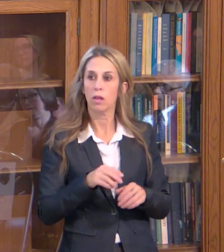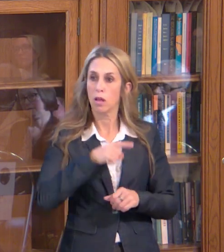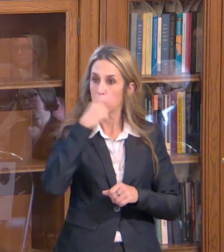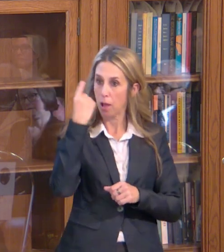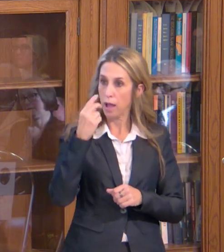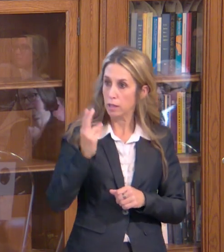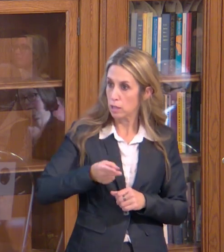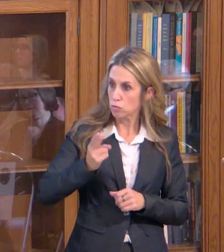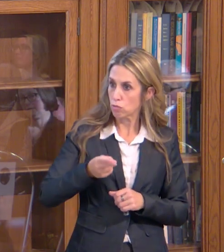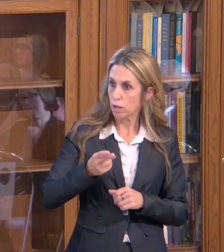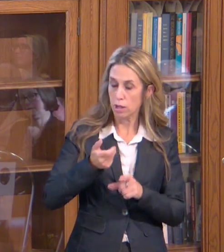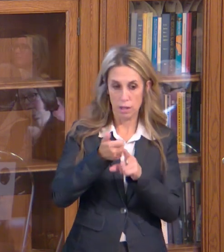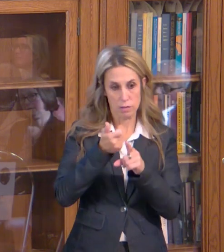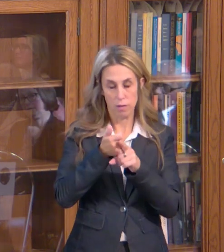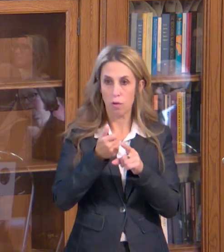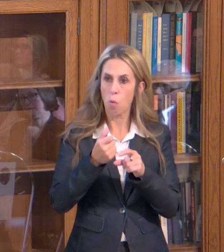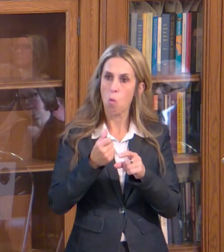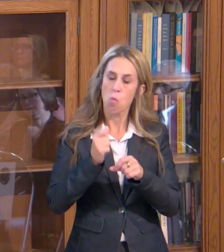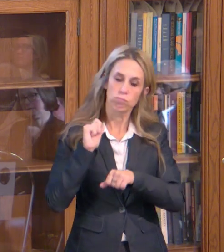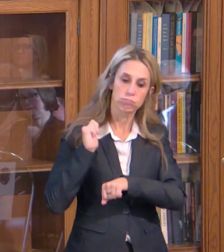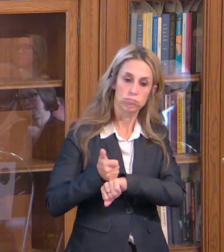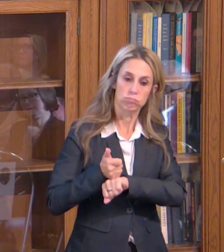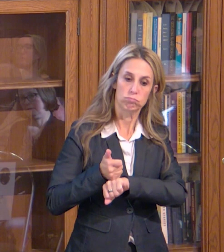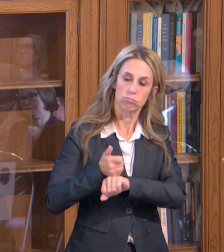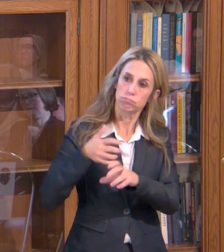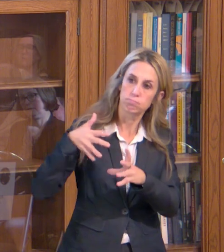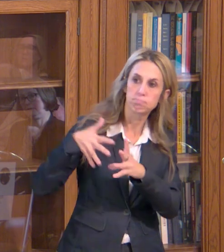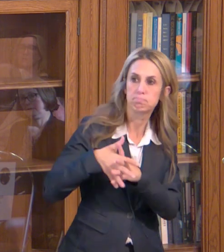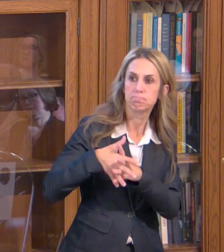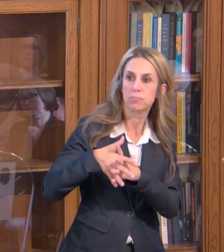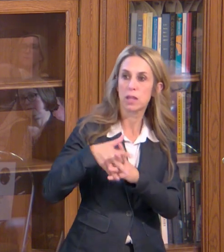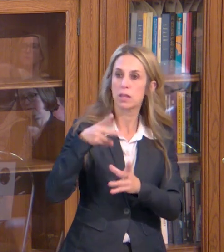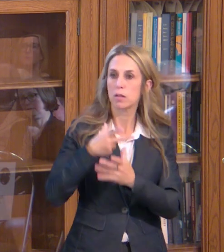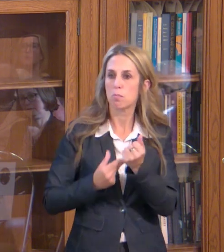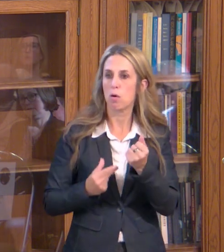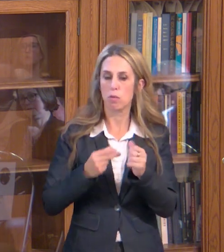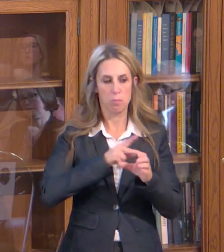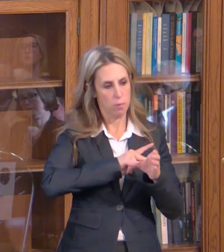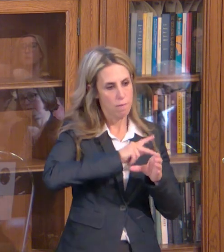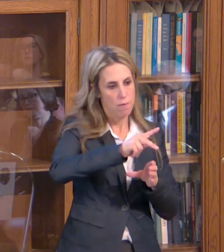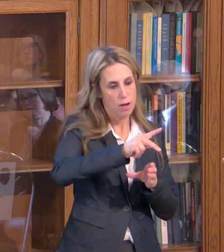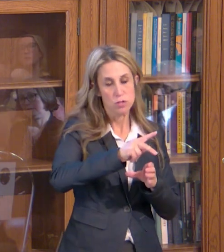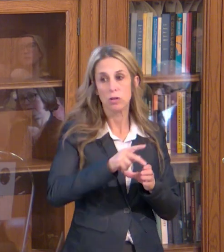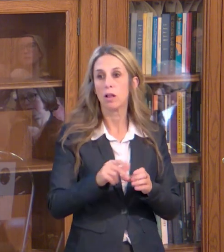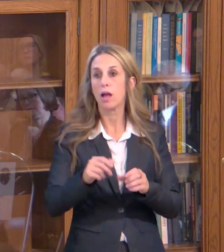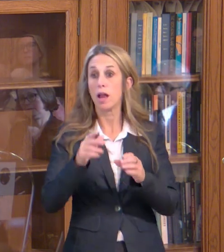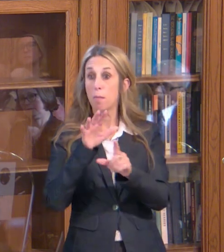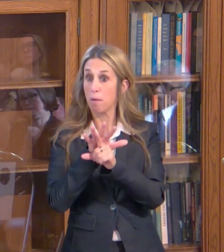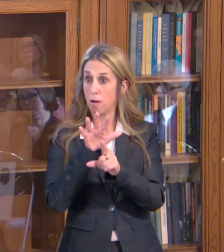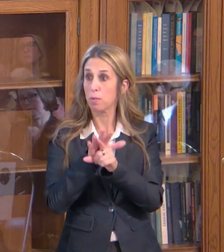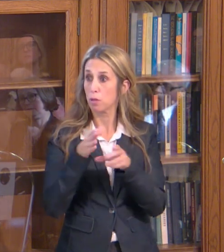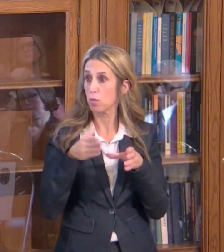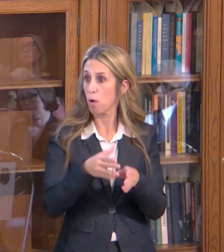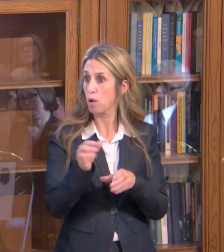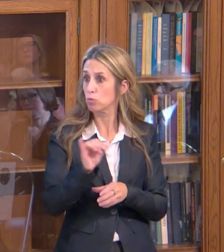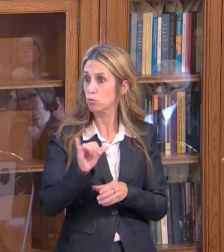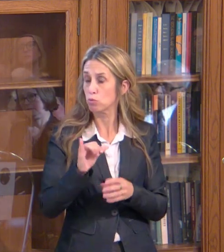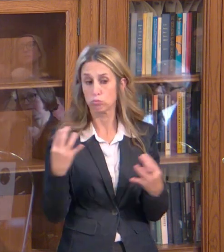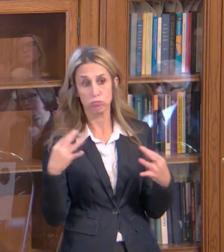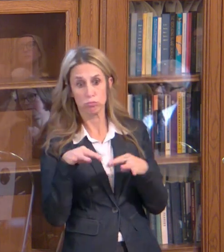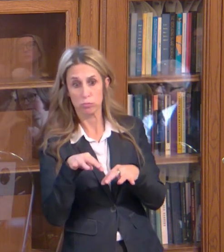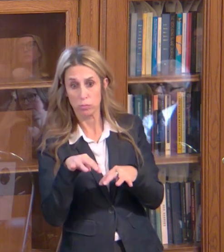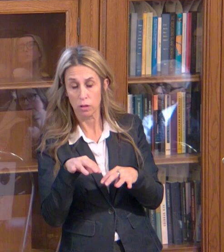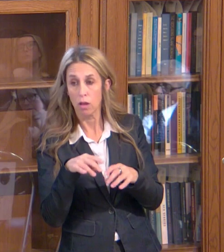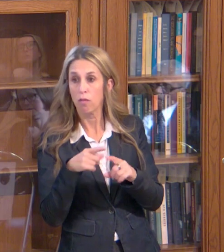history had been firmly established in both a professional and a popular way through the founding